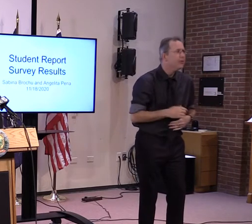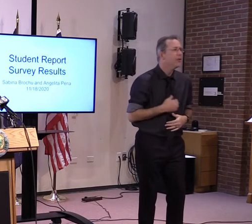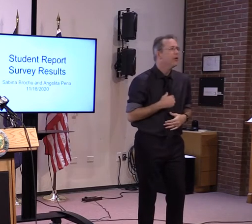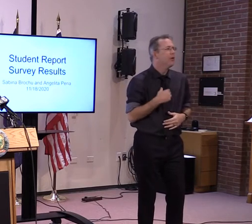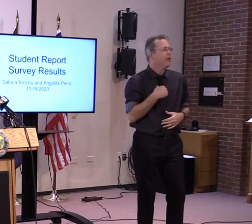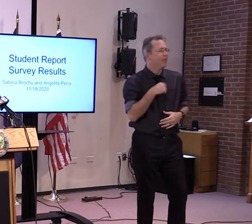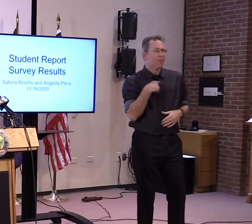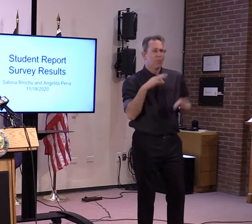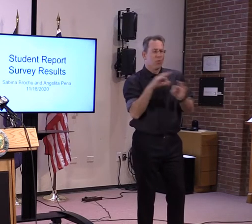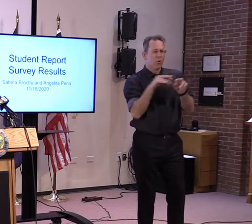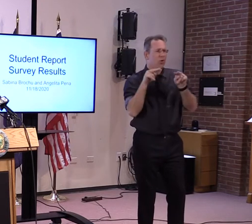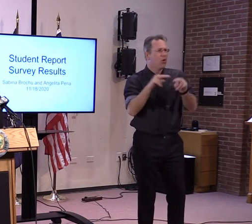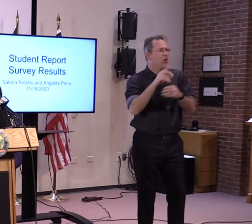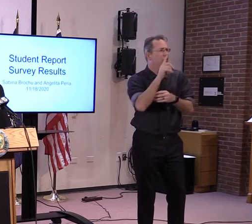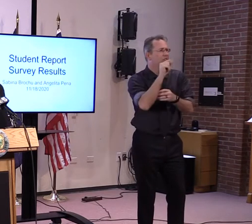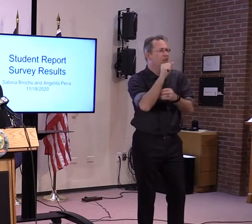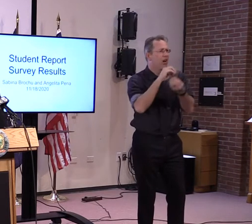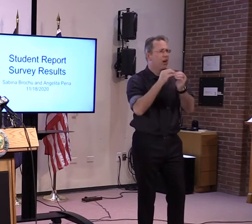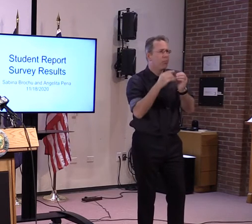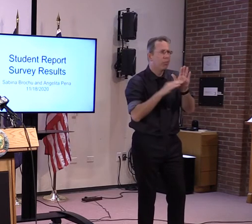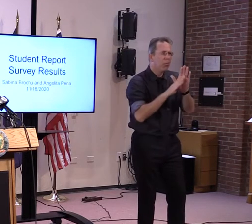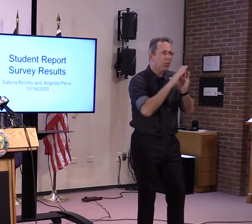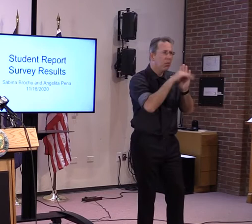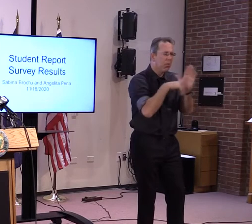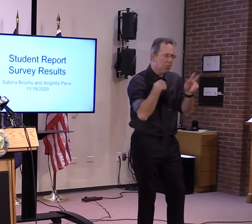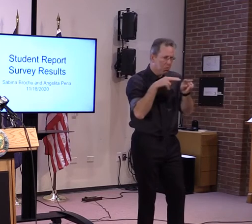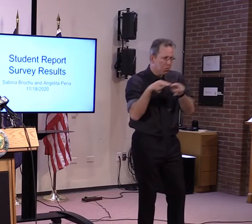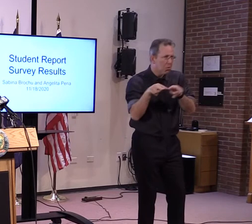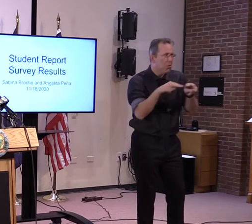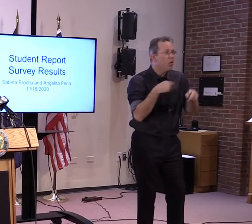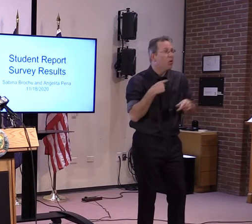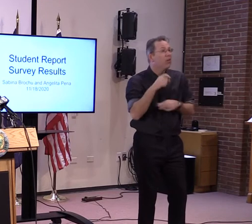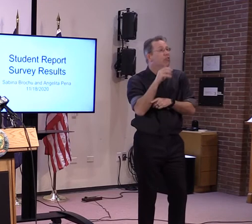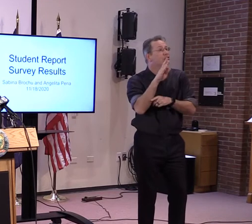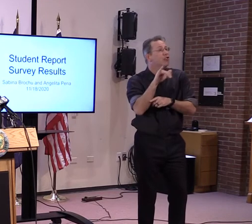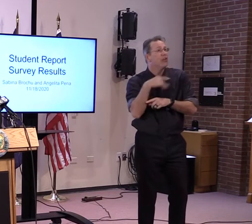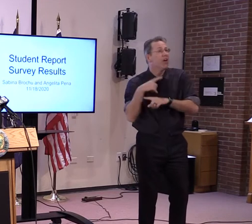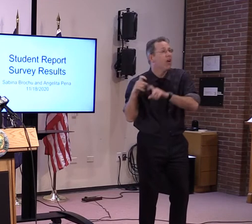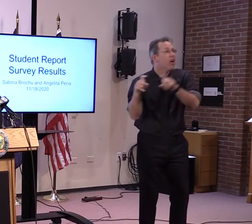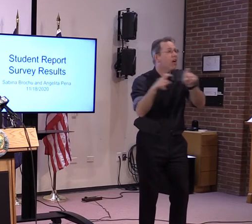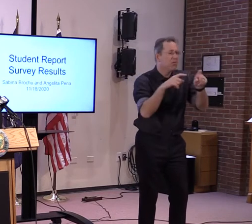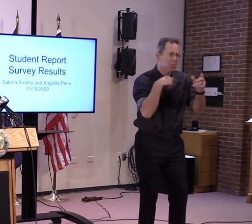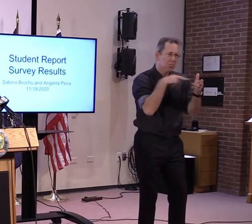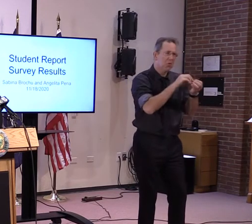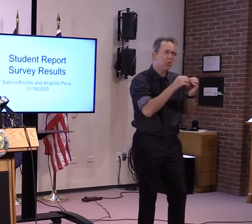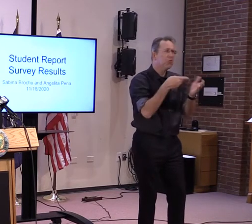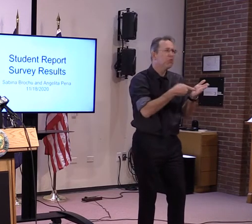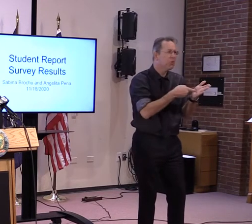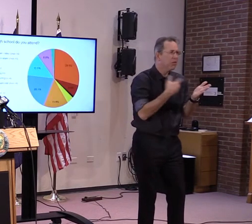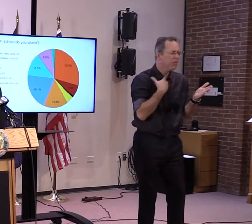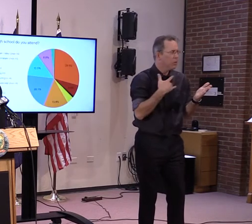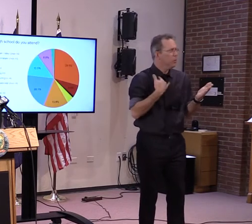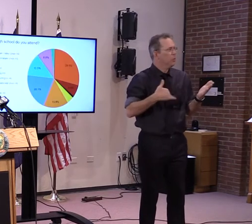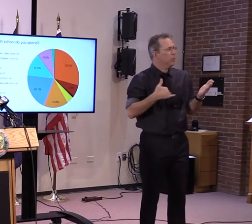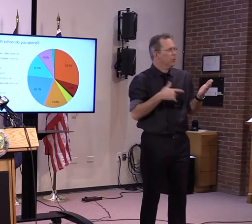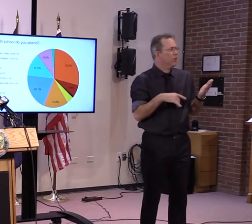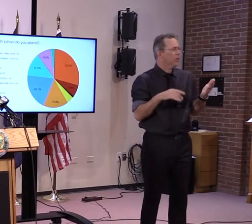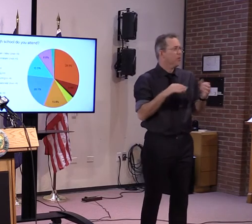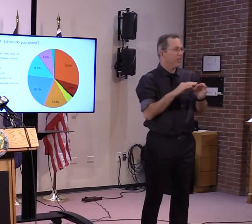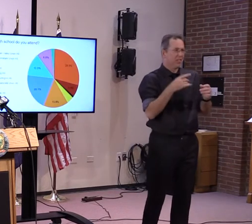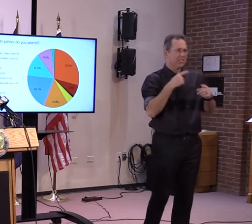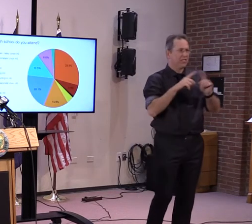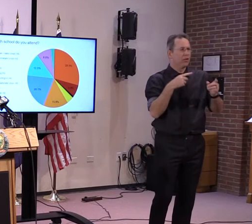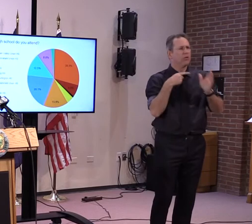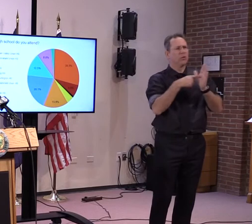what we're about to show you is not going to exactly reflect how students currently feel at school. Next slide, please.